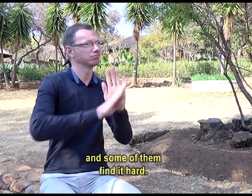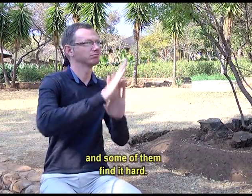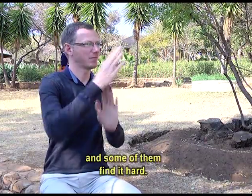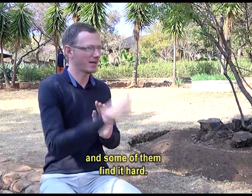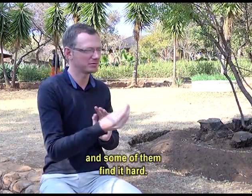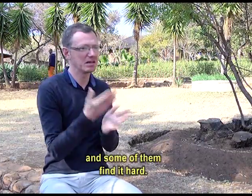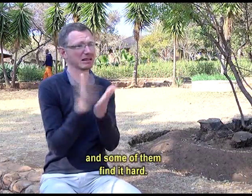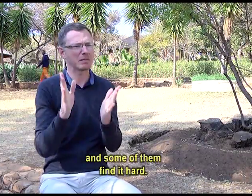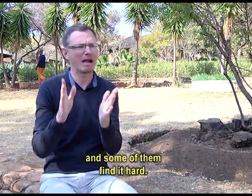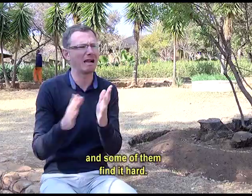find it hard.